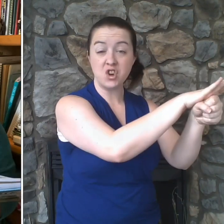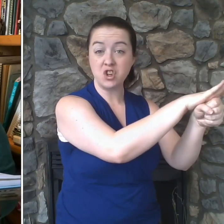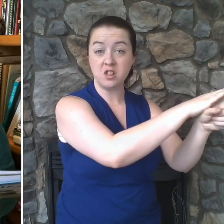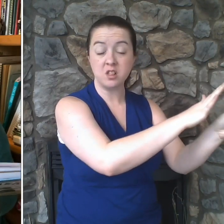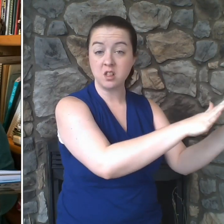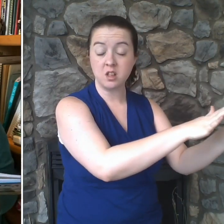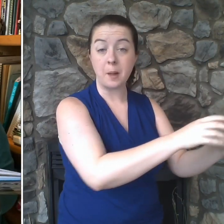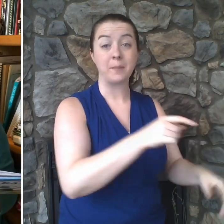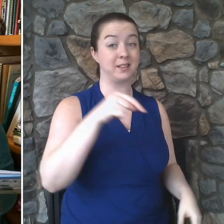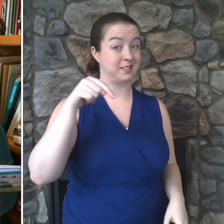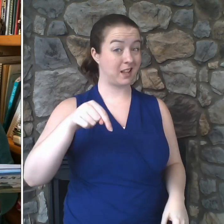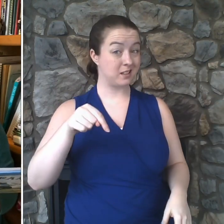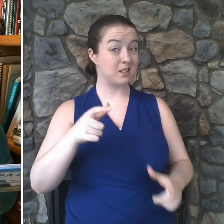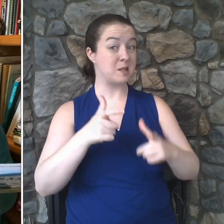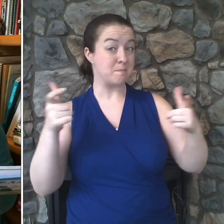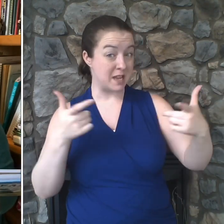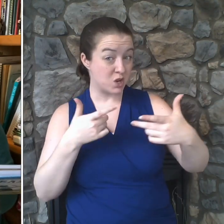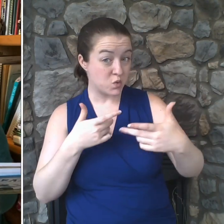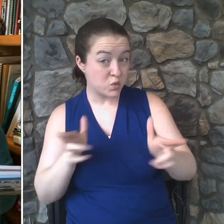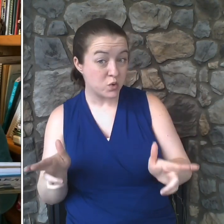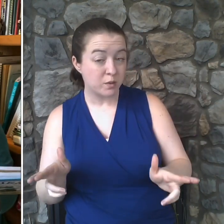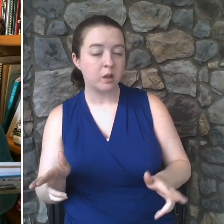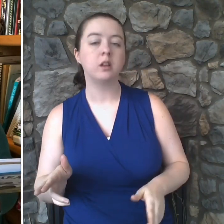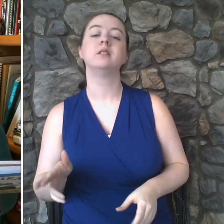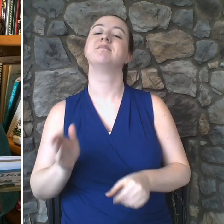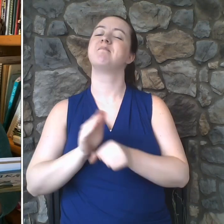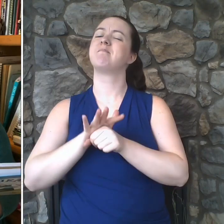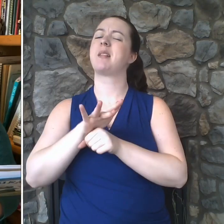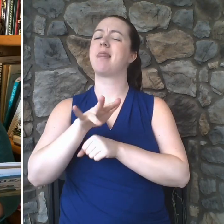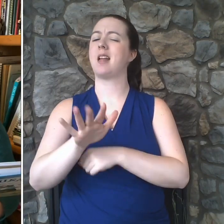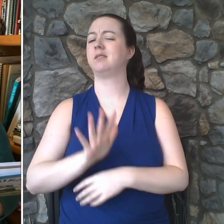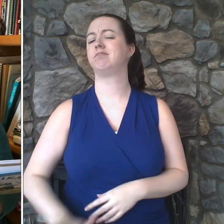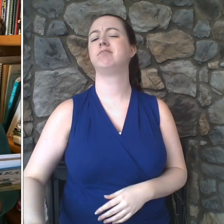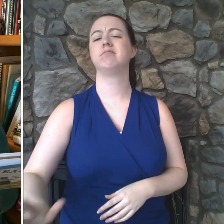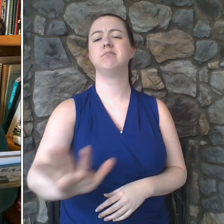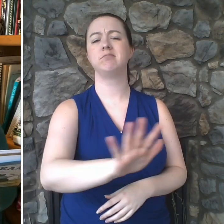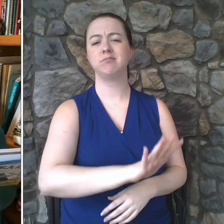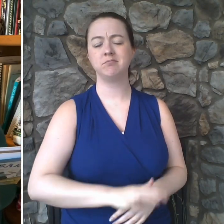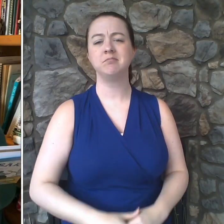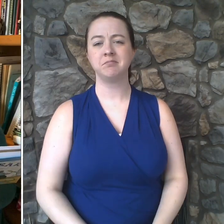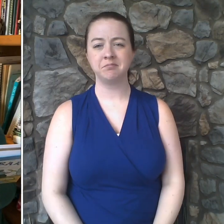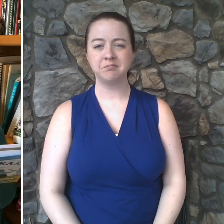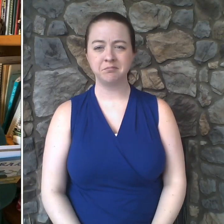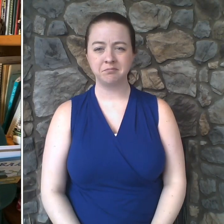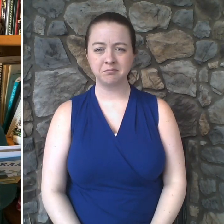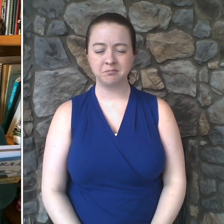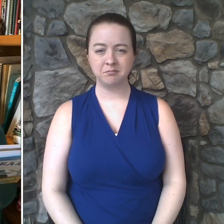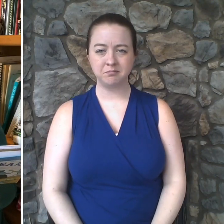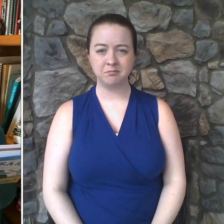studio. Downstairs in the big room, though, there was plenty of space.